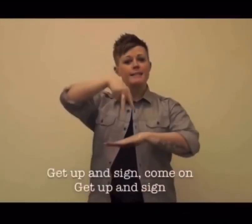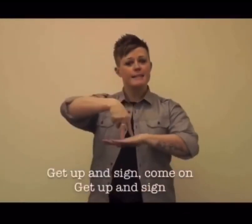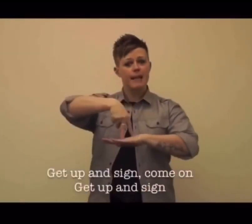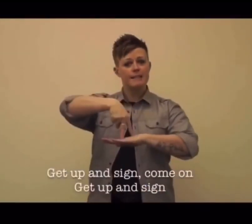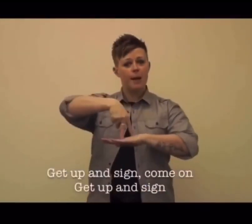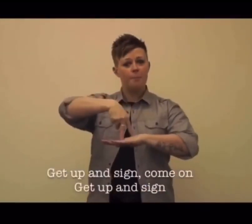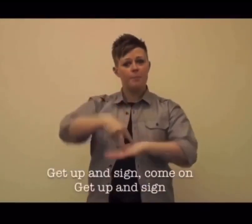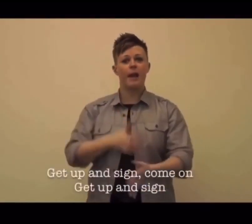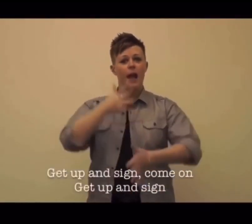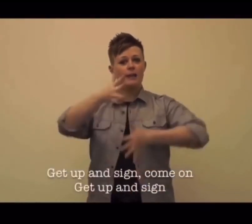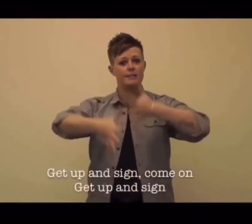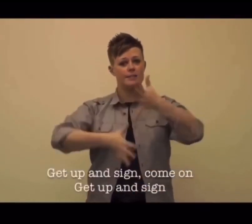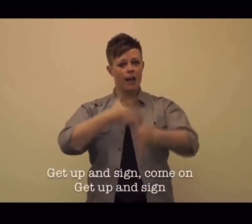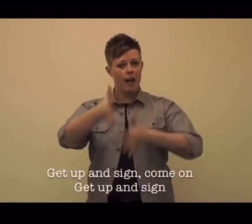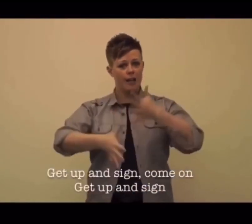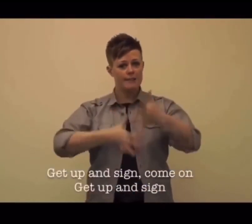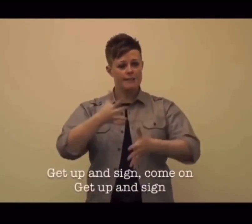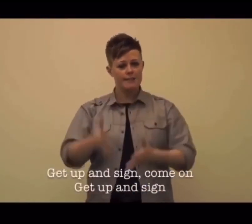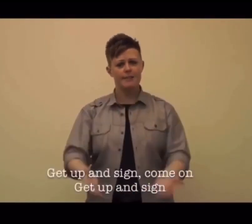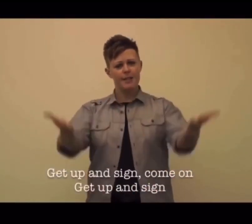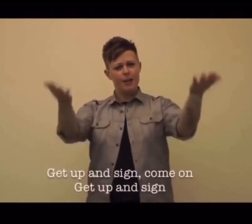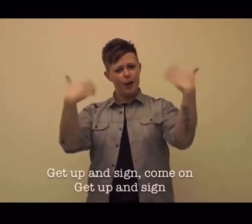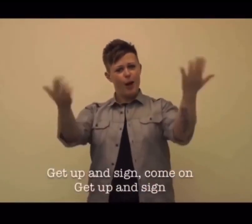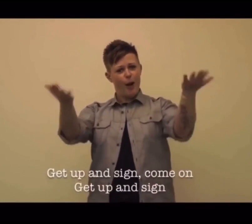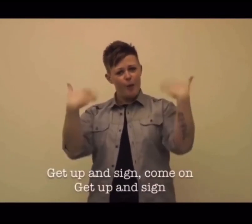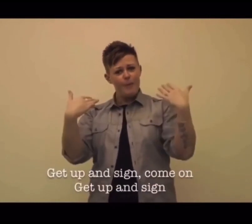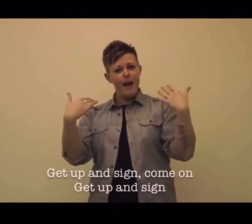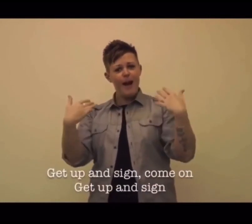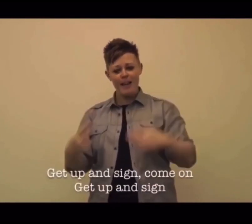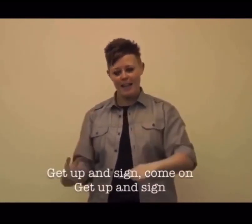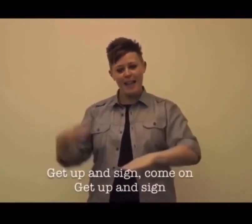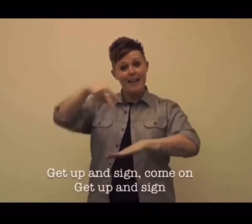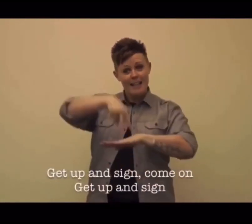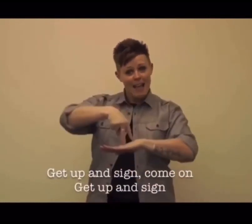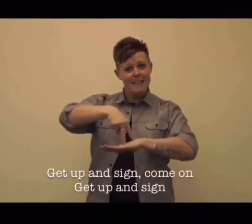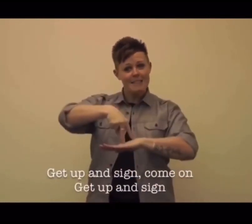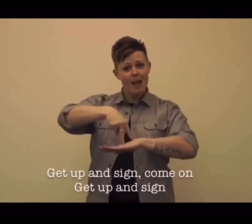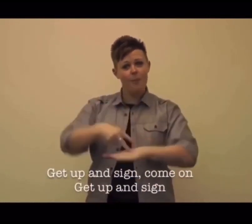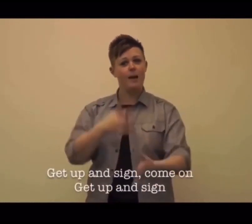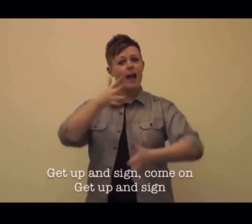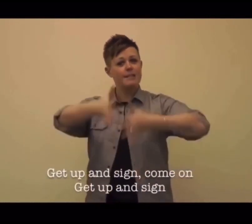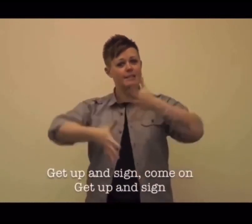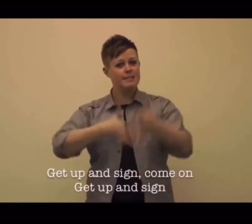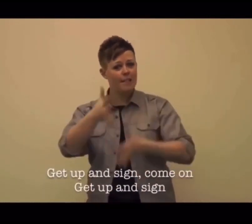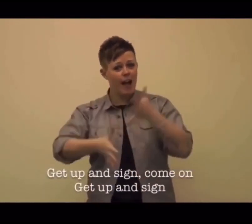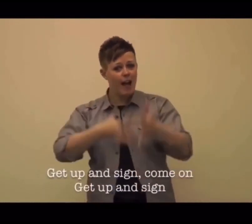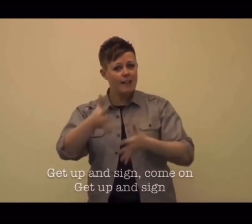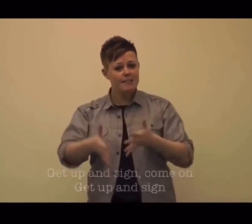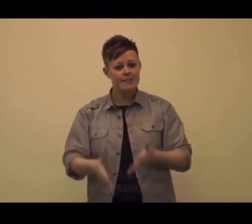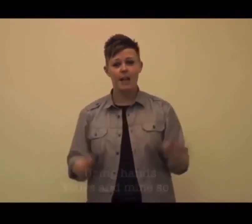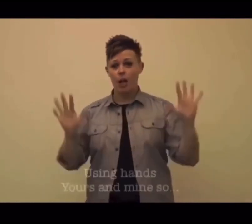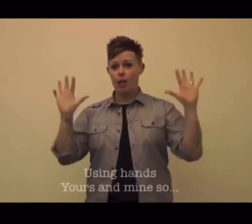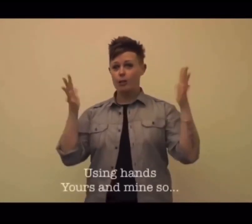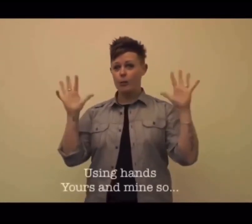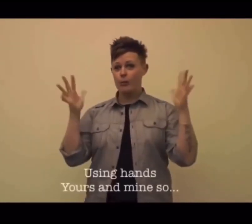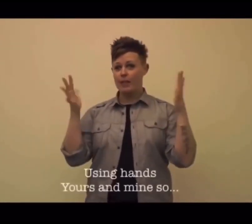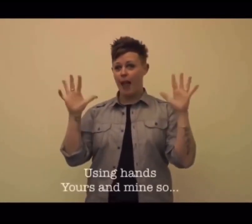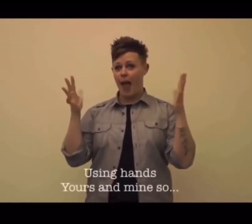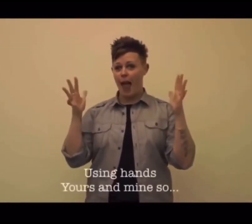get up and sign. Come on, get up and sign. Using